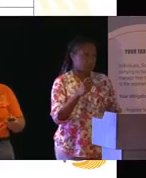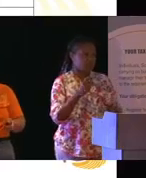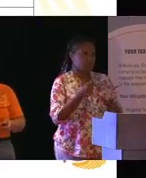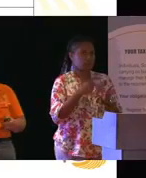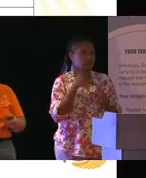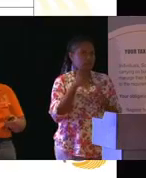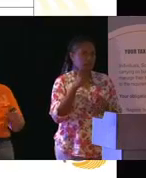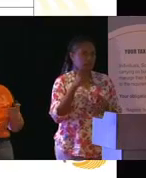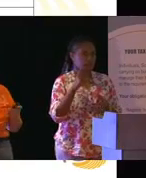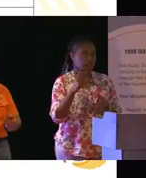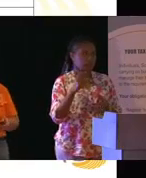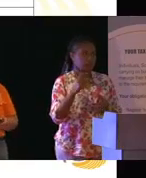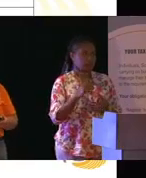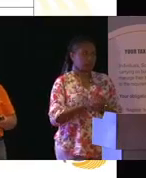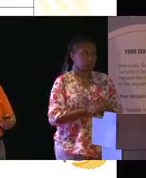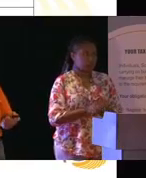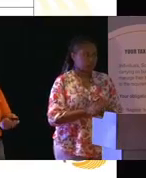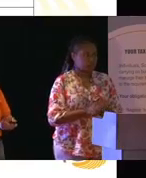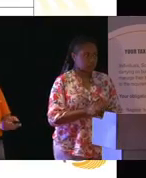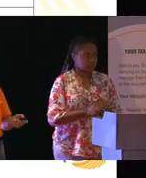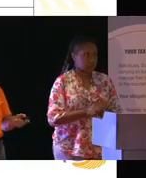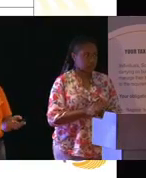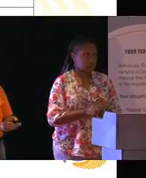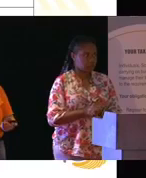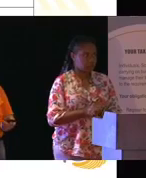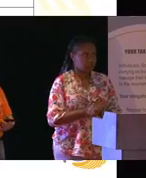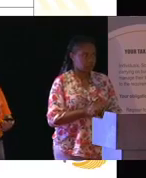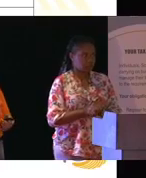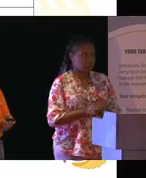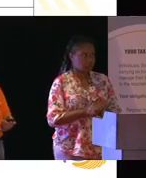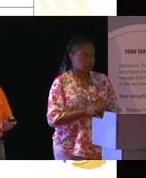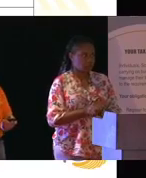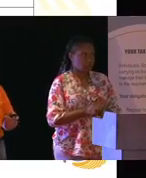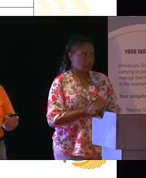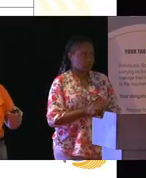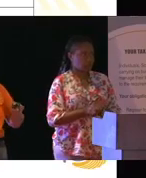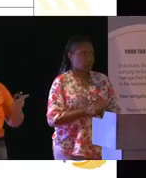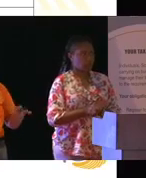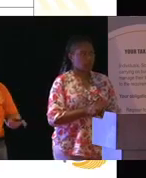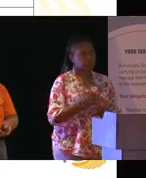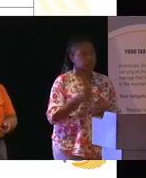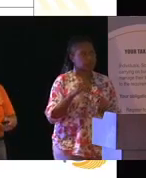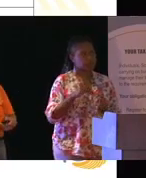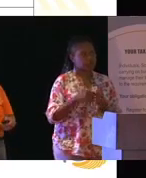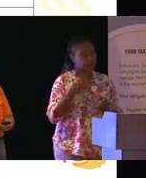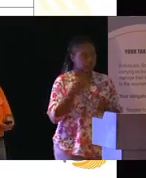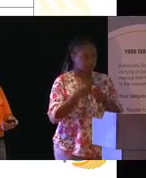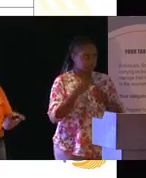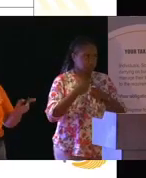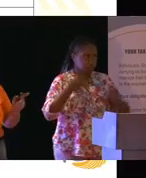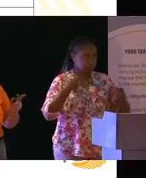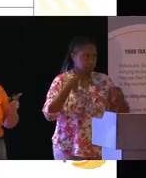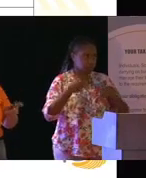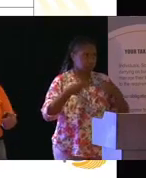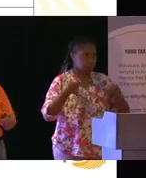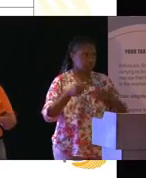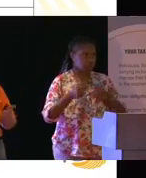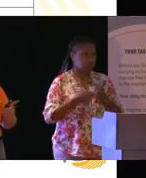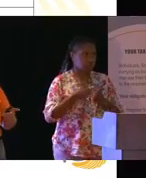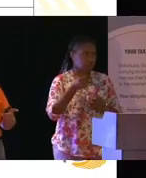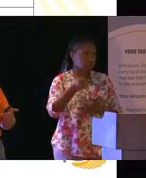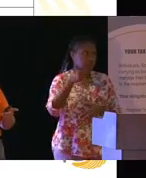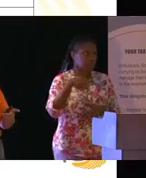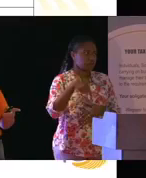the information payment requirements. So on this form, once you fill